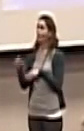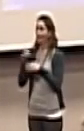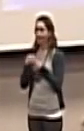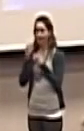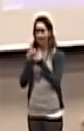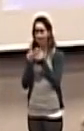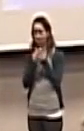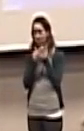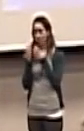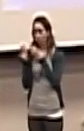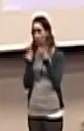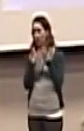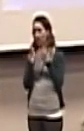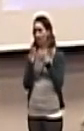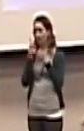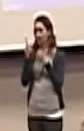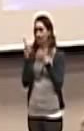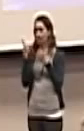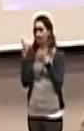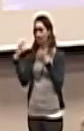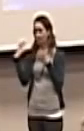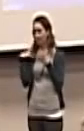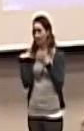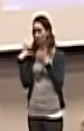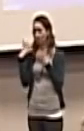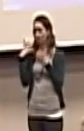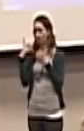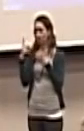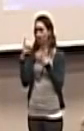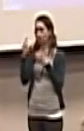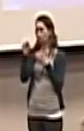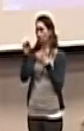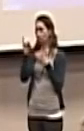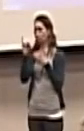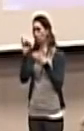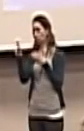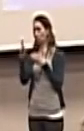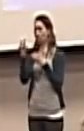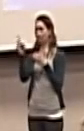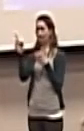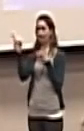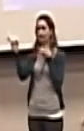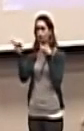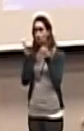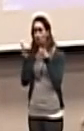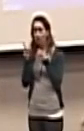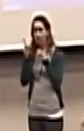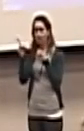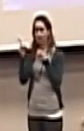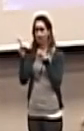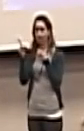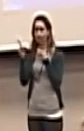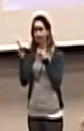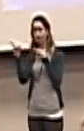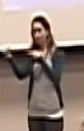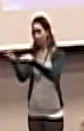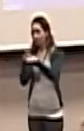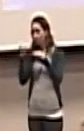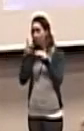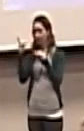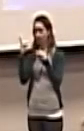way. He is Master. He is Sir. He's in charge. He's sovereign. He's